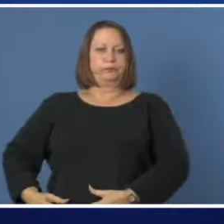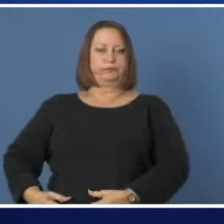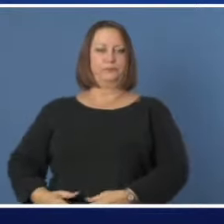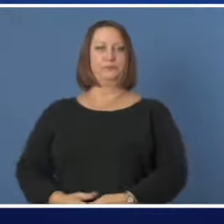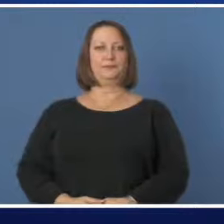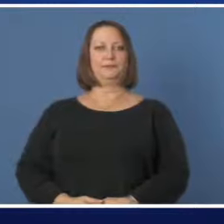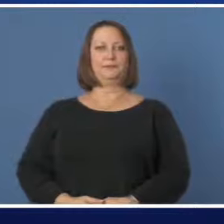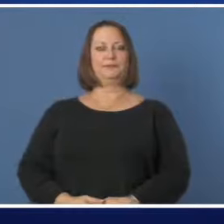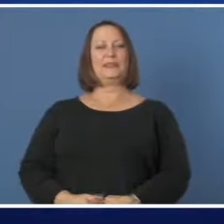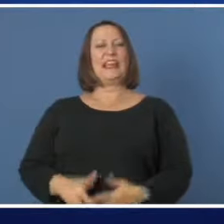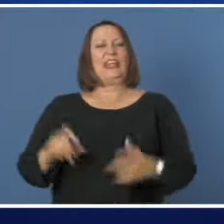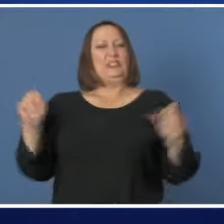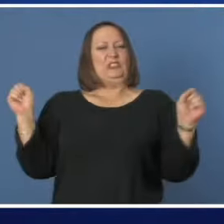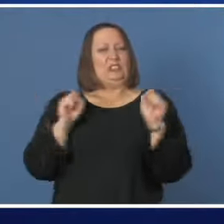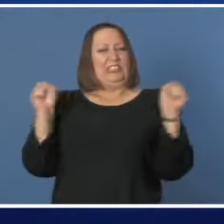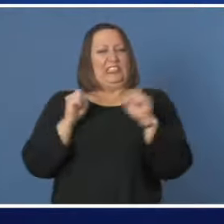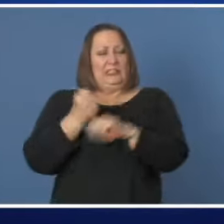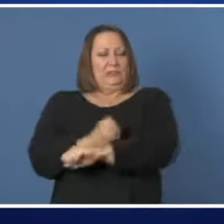Chills